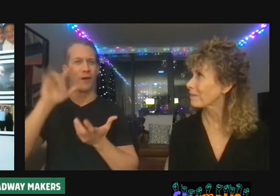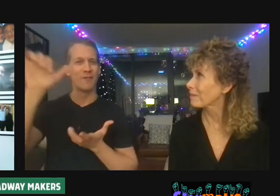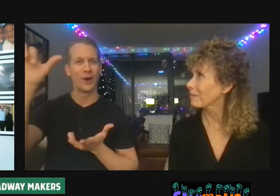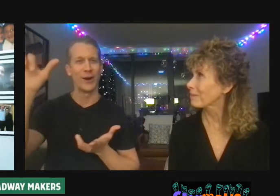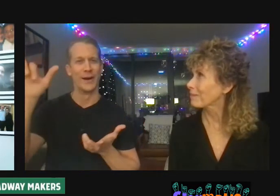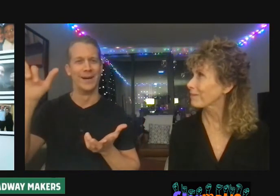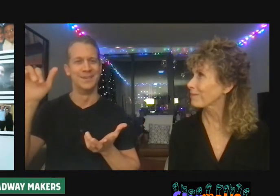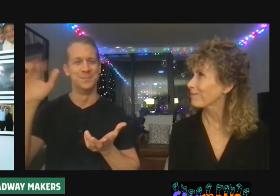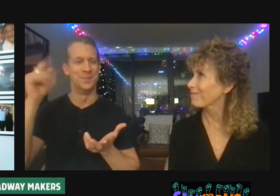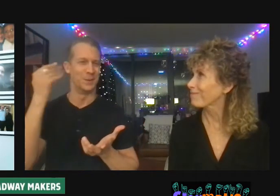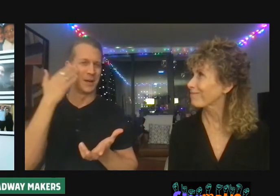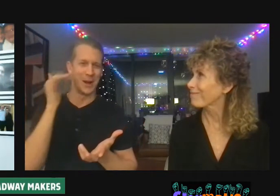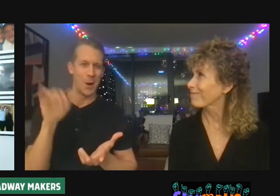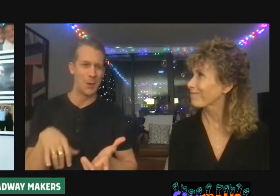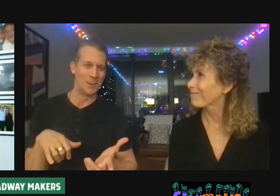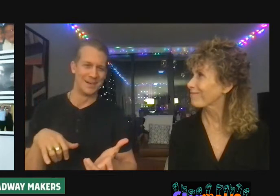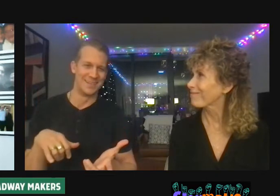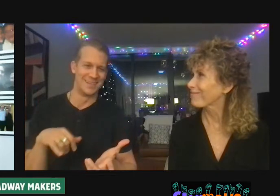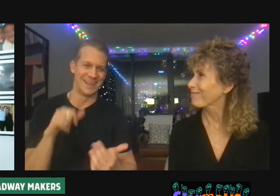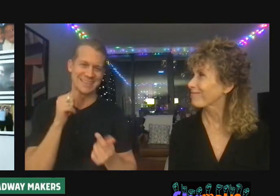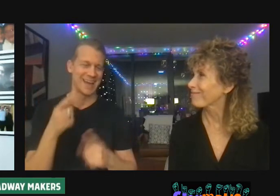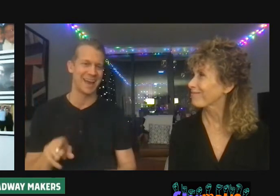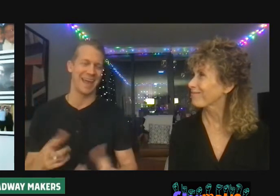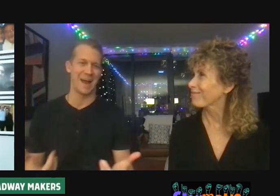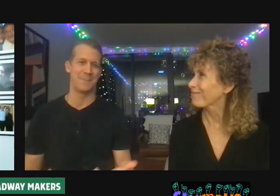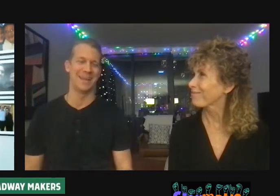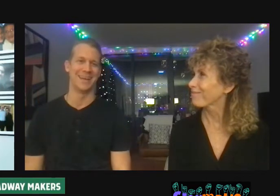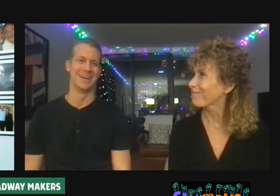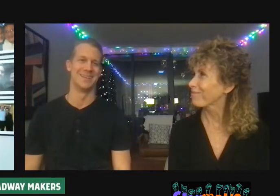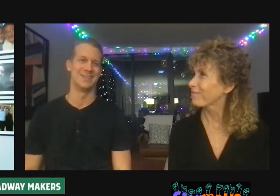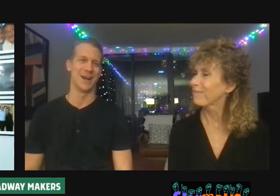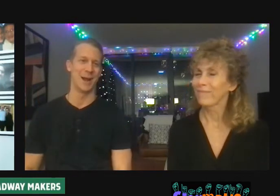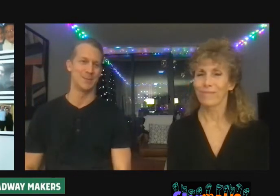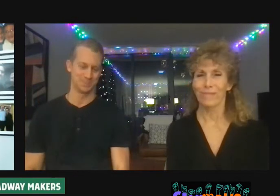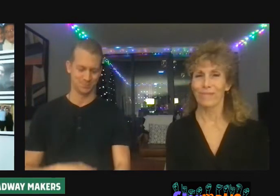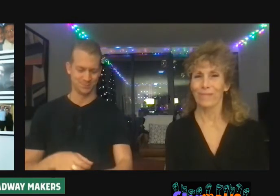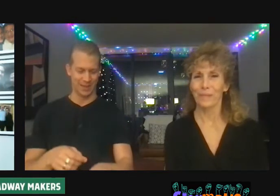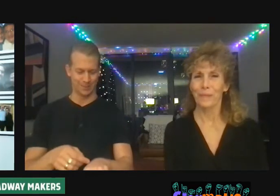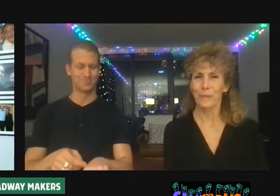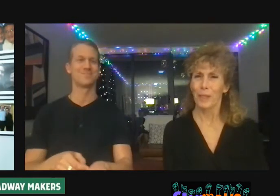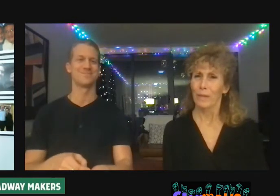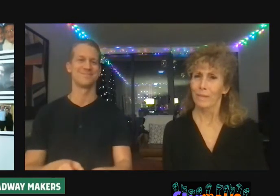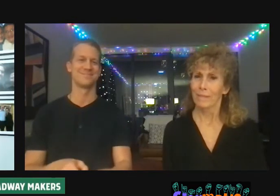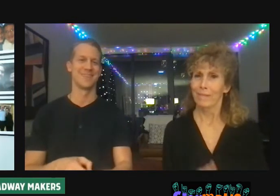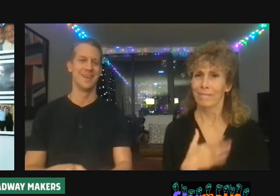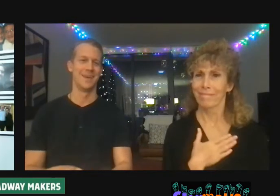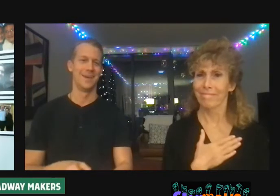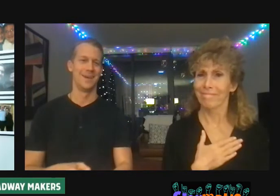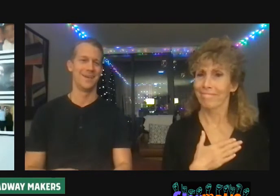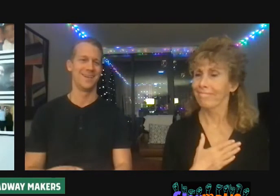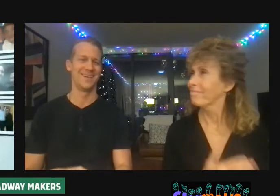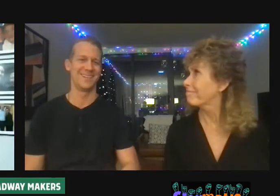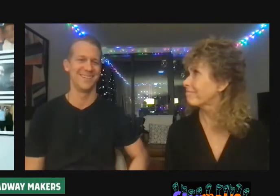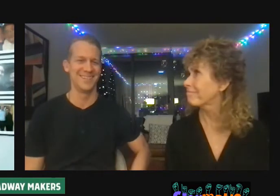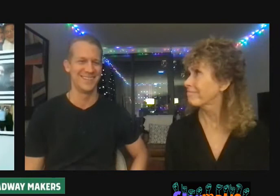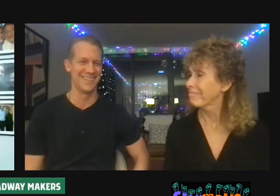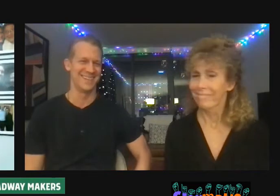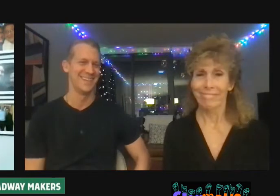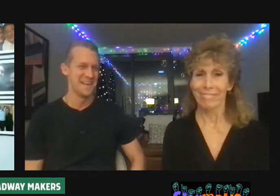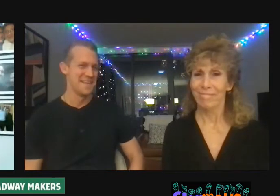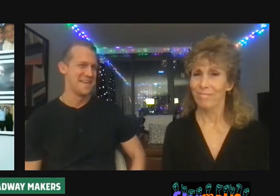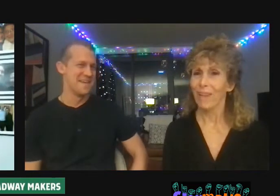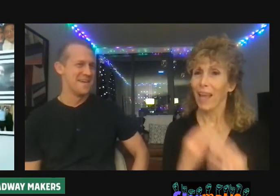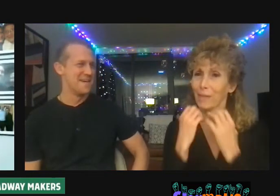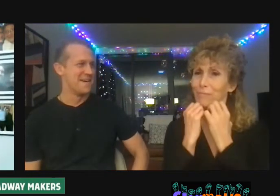could live forever, but we know that's not going to happen, you know? Yeah. I'm very close to